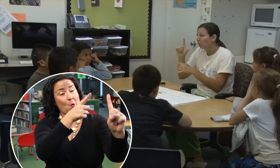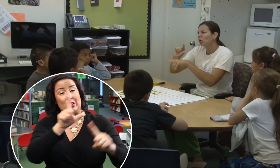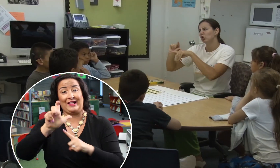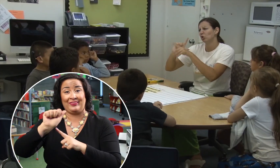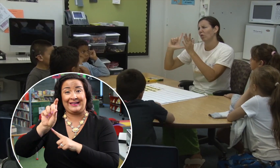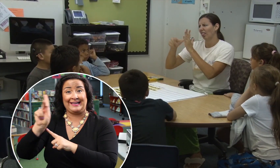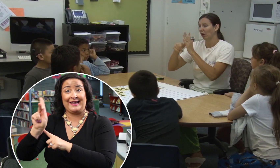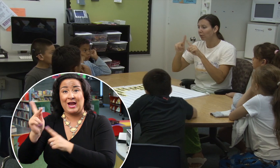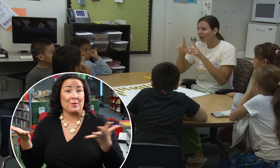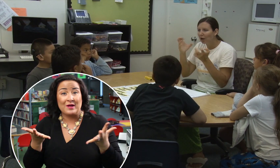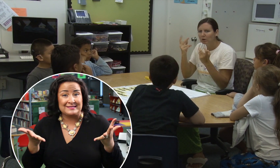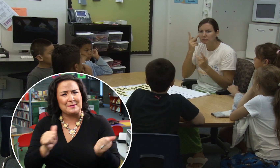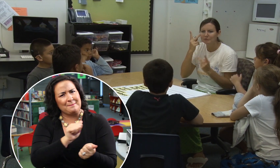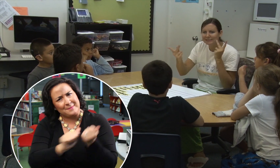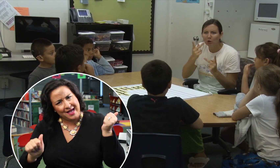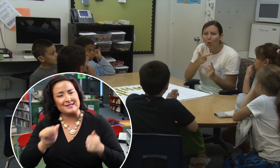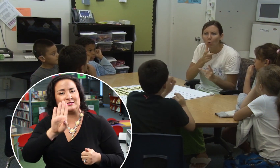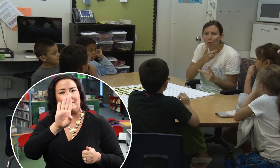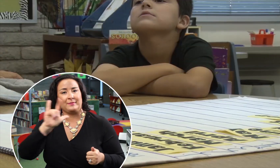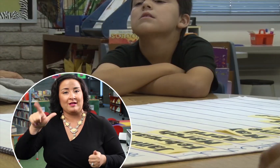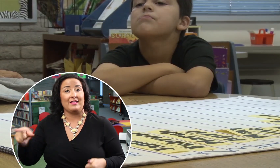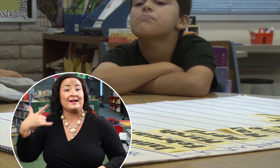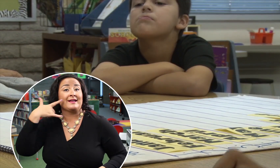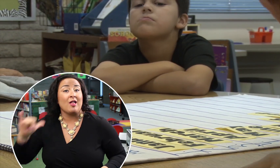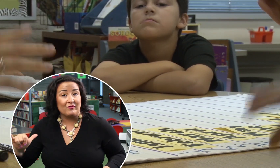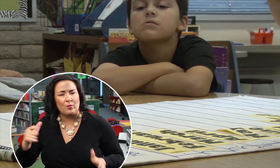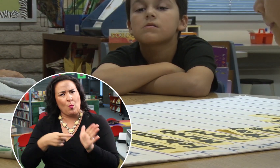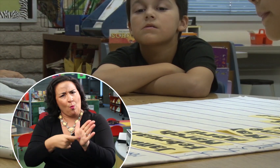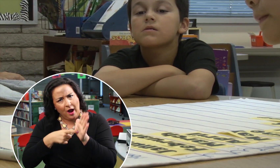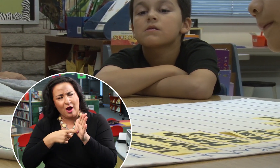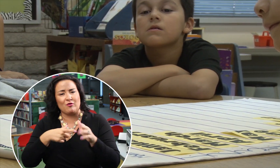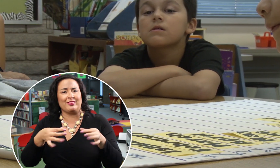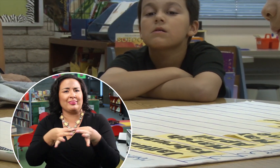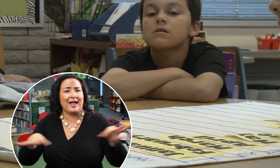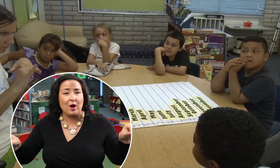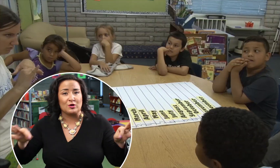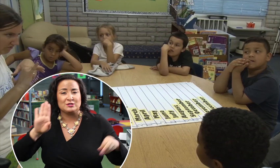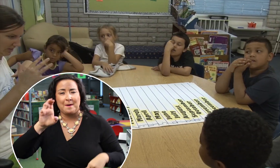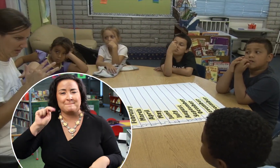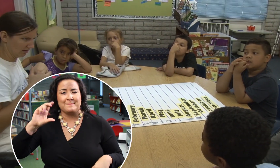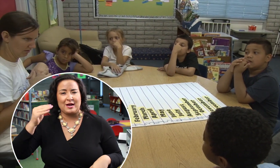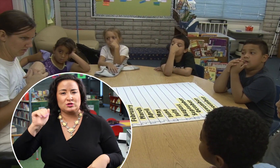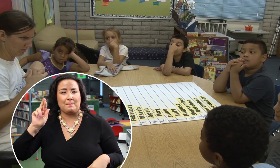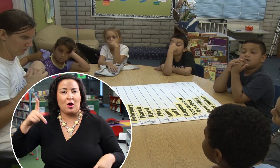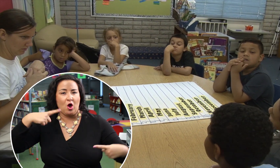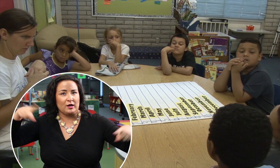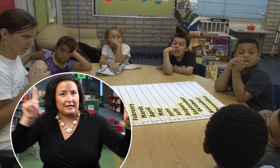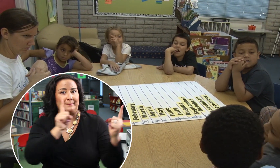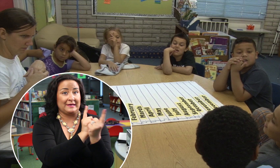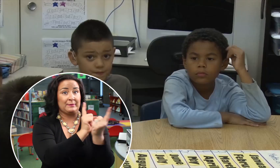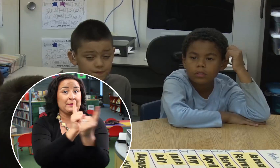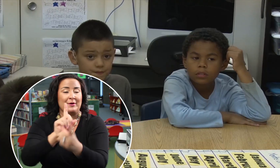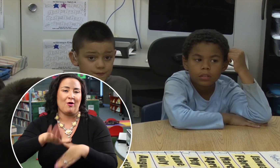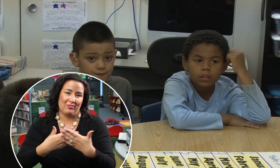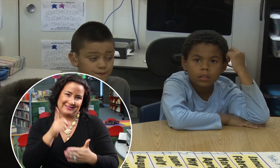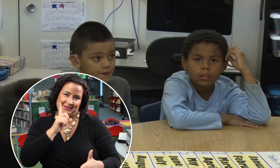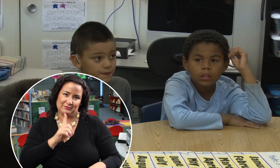to further one of the many goals of Lead K, passing a bill in California that requires language benchmarks for